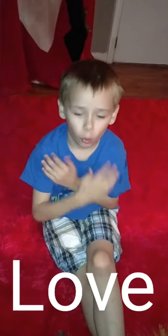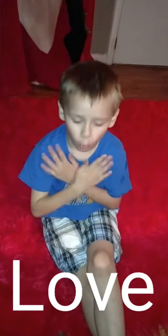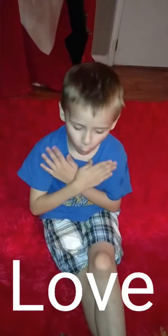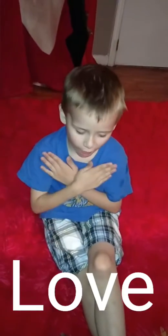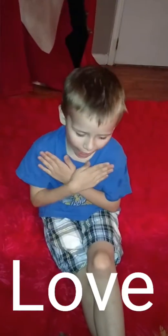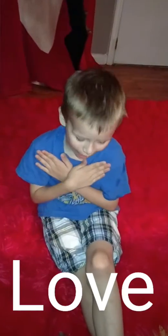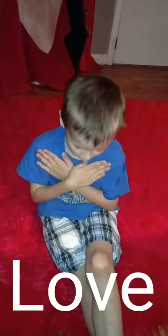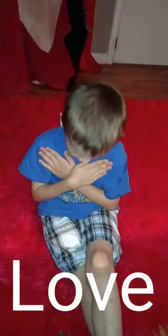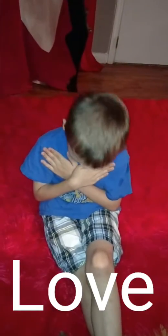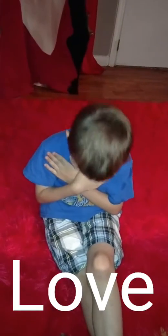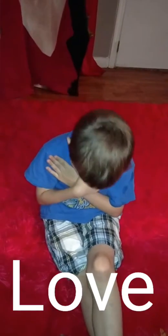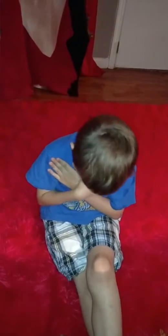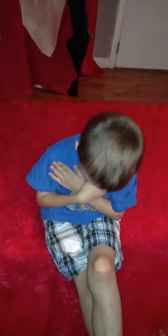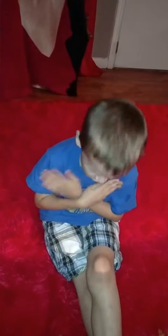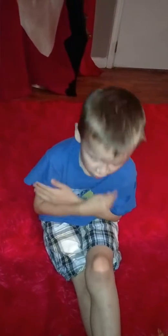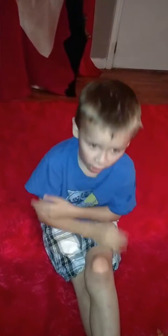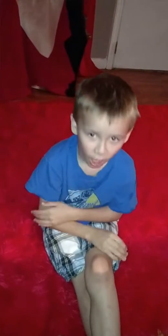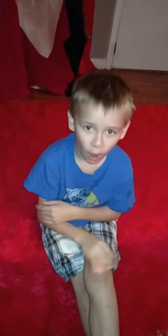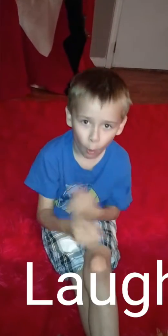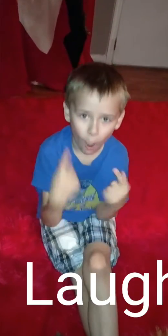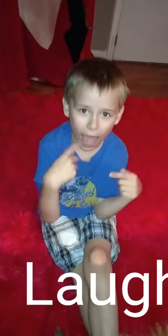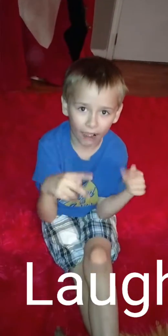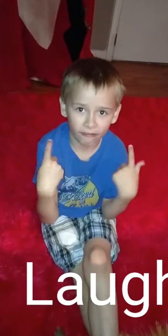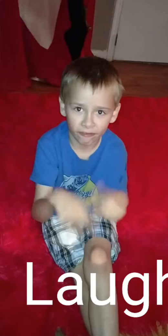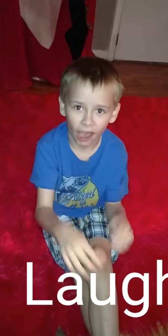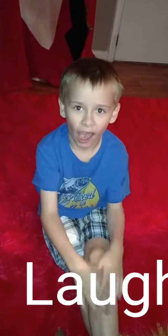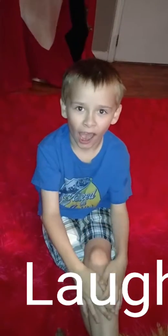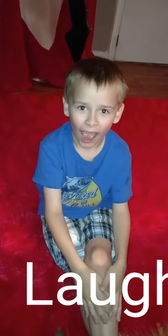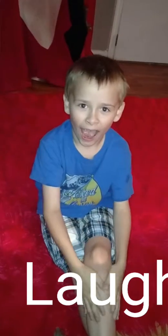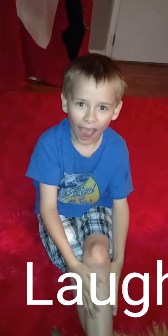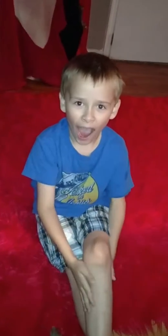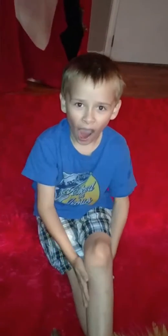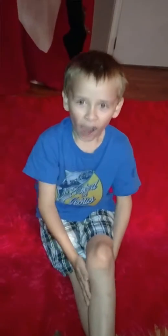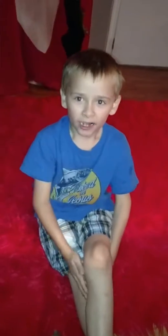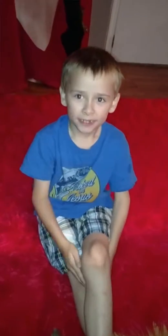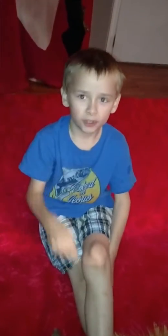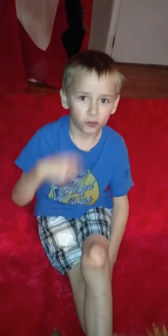sign laugh, sign laugh ha ha ha,